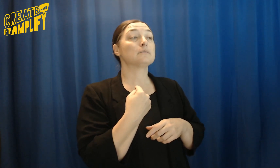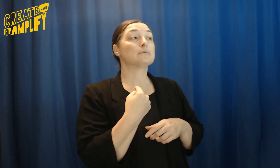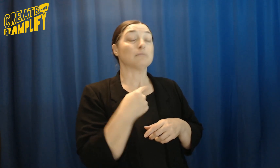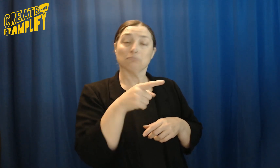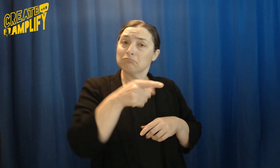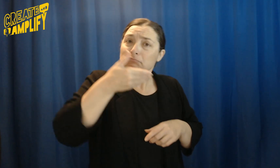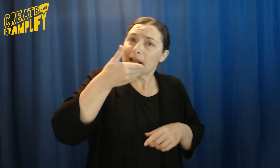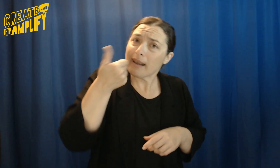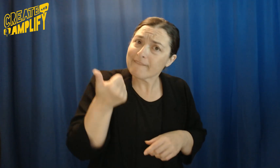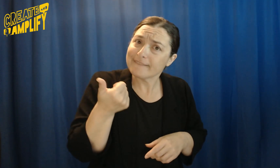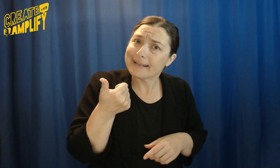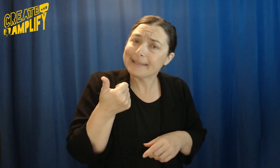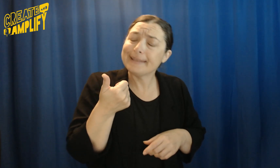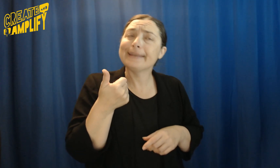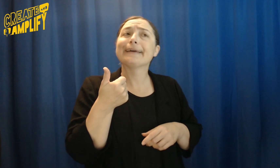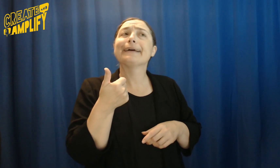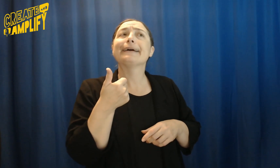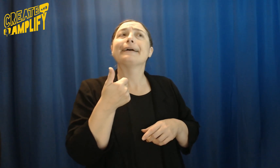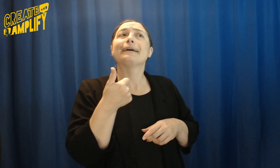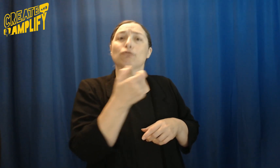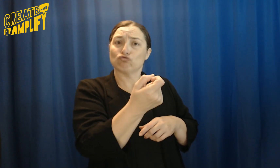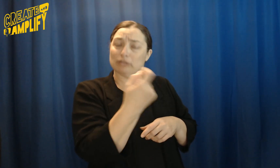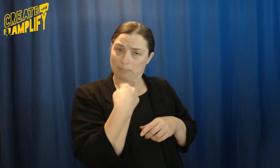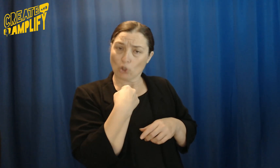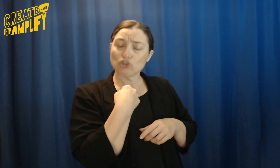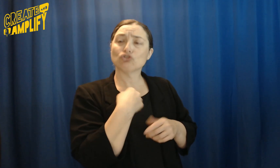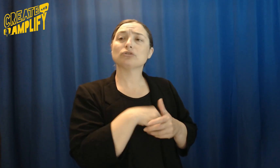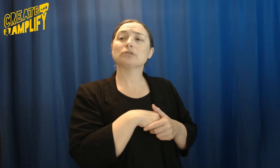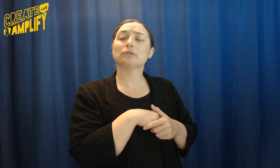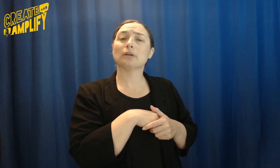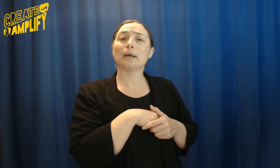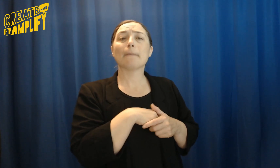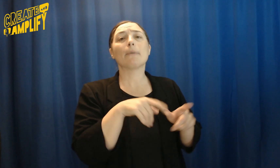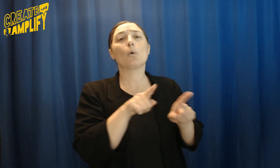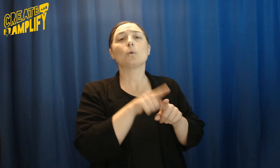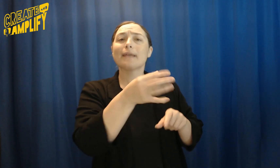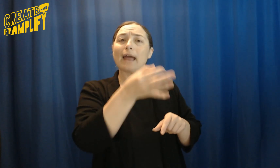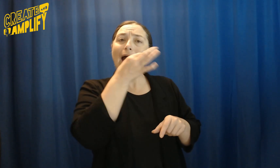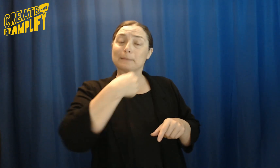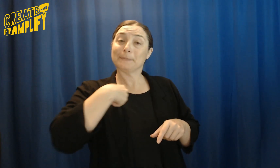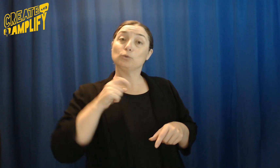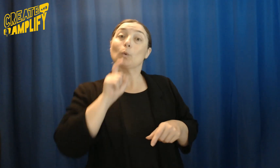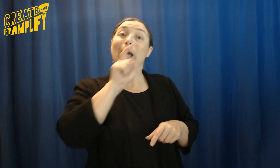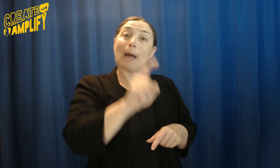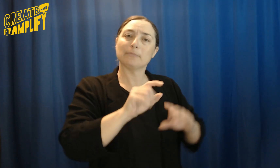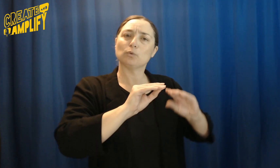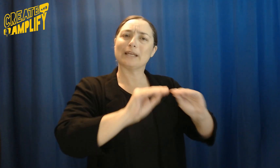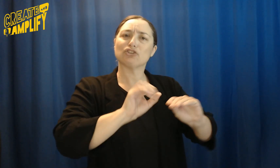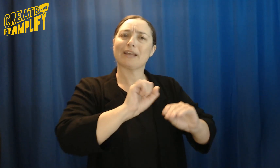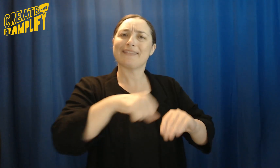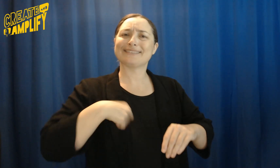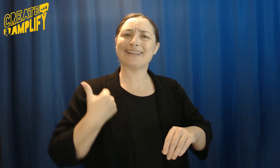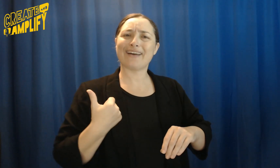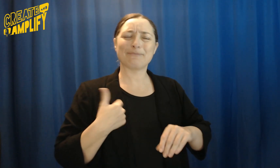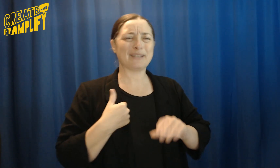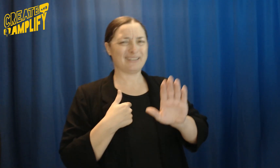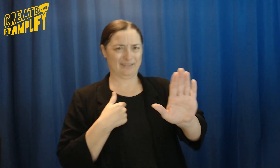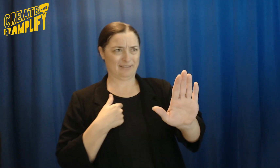beautiful, and they requested that I come and educate their staff. And I was like, no, I'm about to have a baby. Are